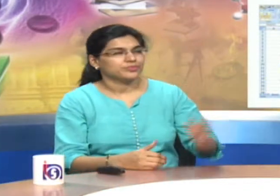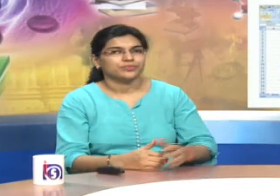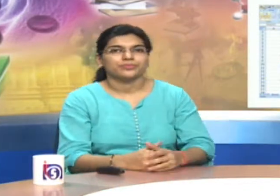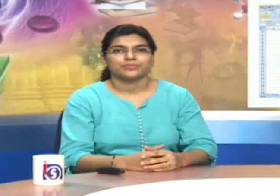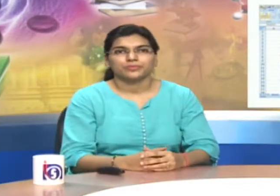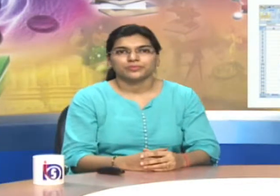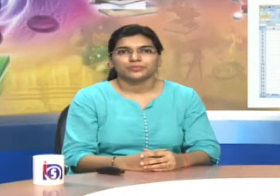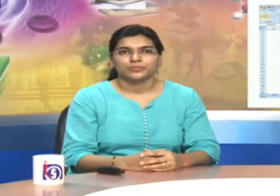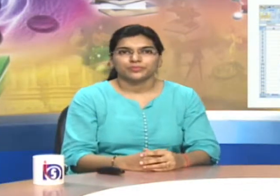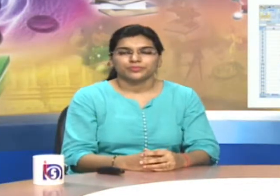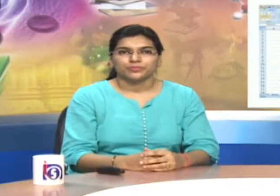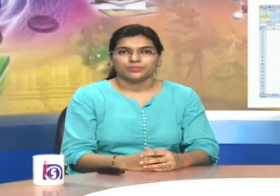You can see on the screen.